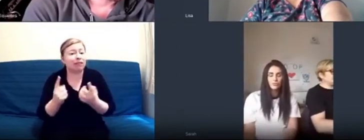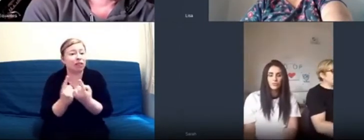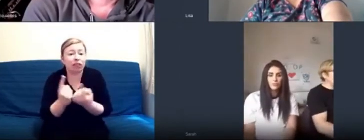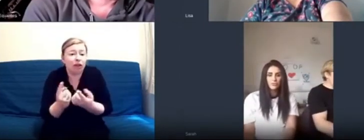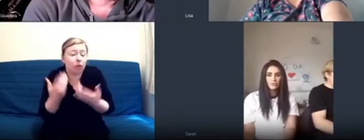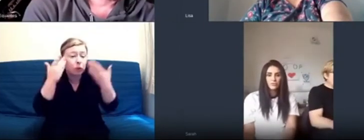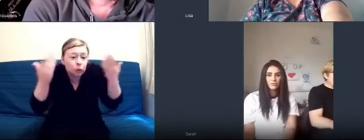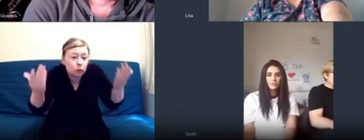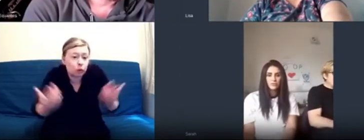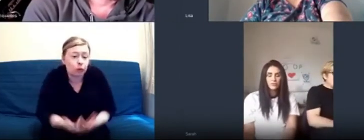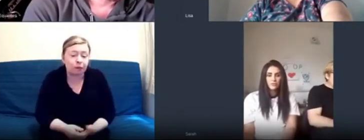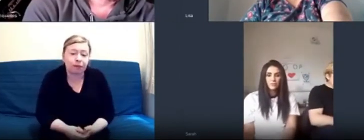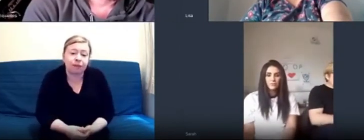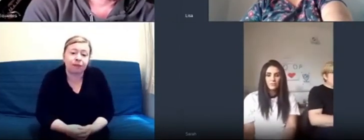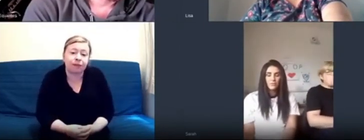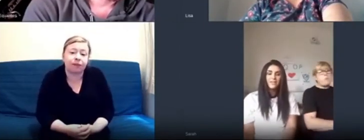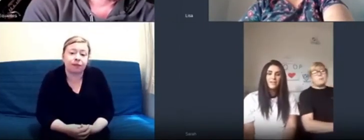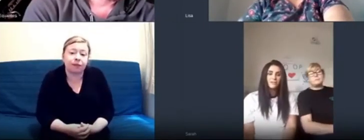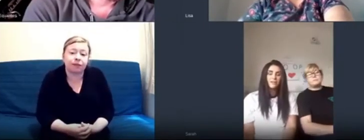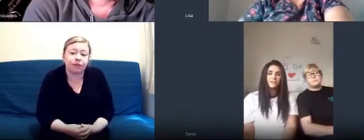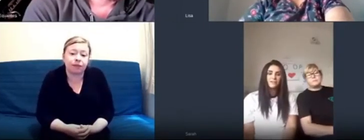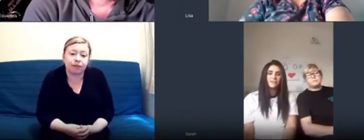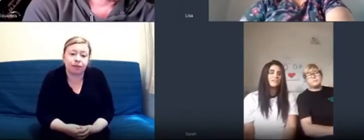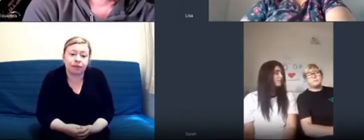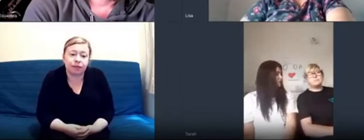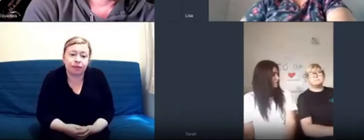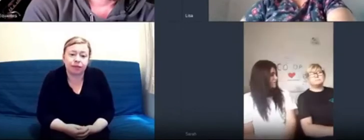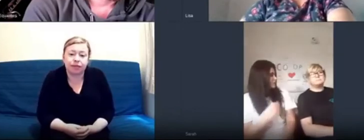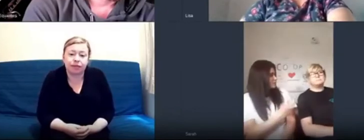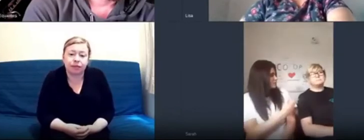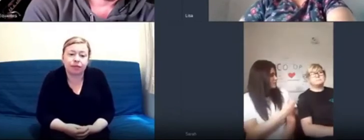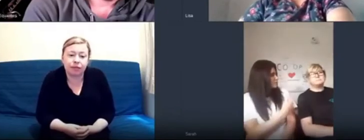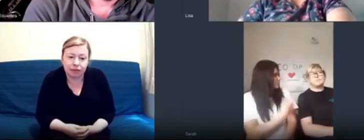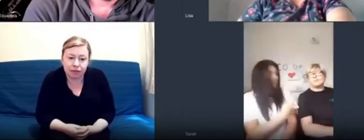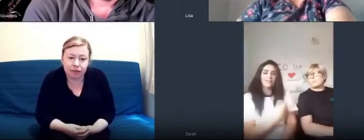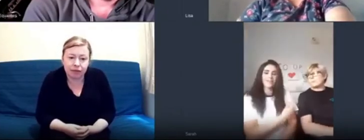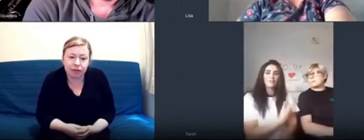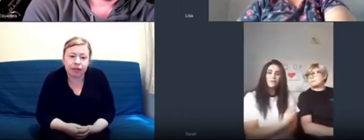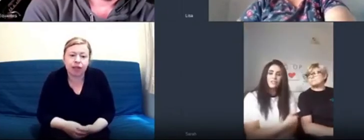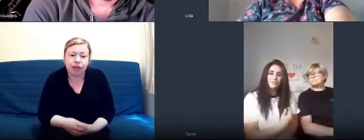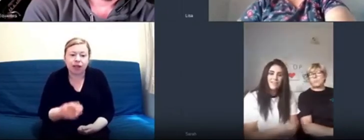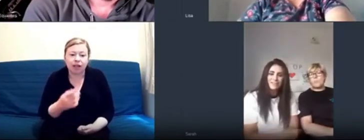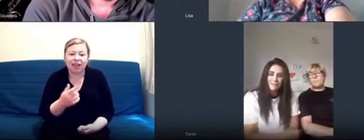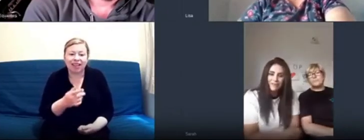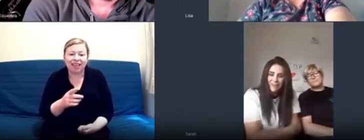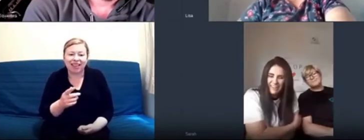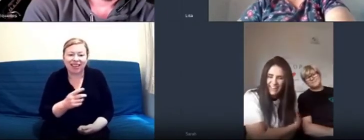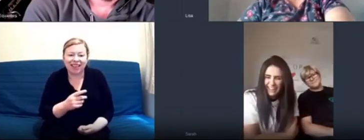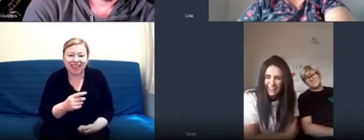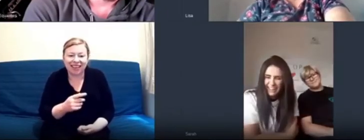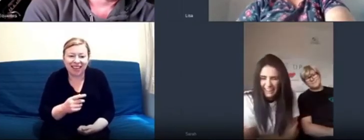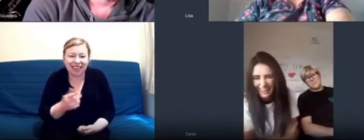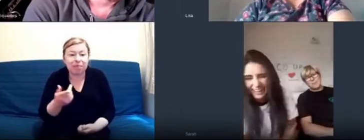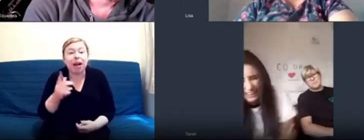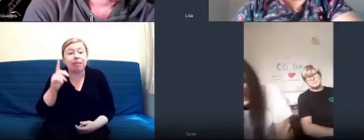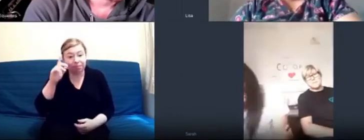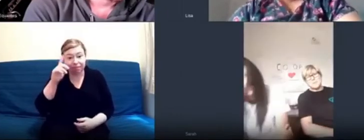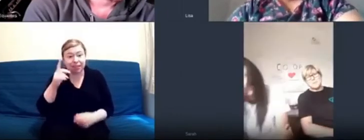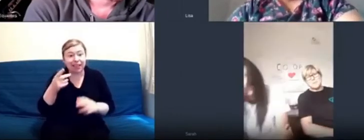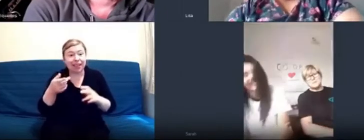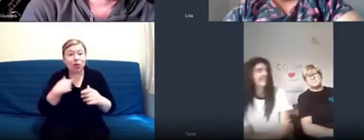know. And it's, but again, I'll just say, snap break. If anyone's watching, would like snap